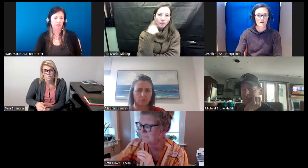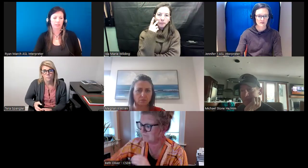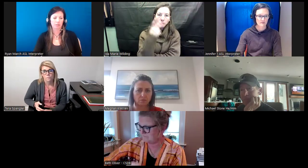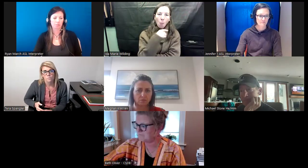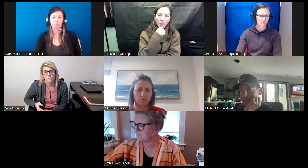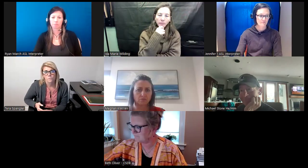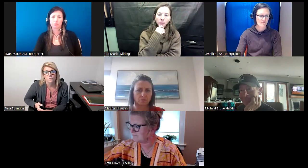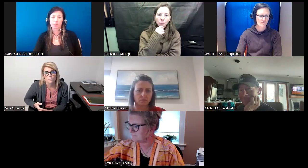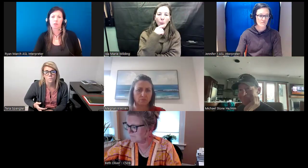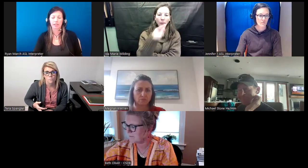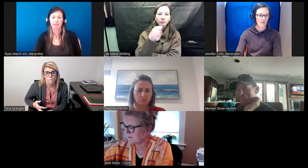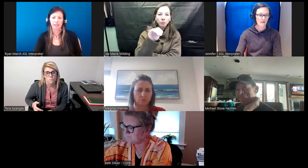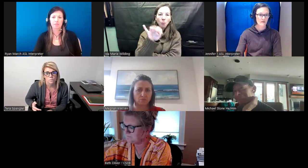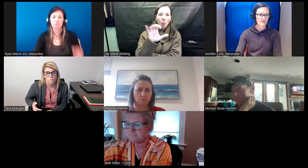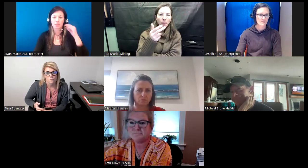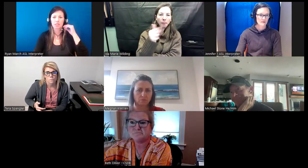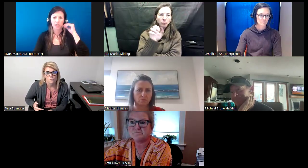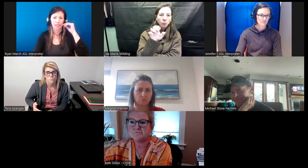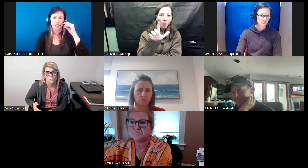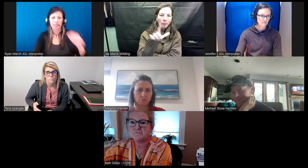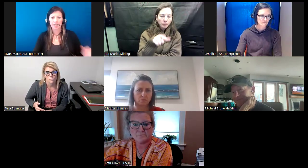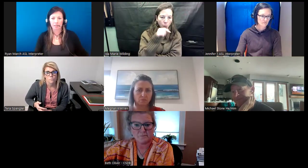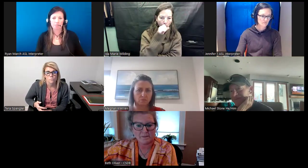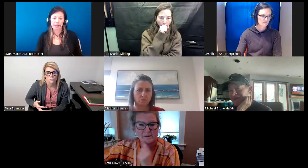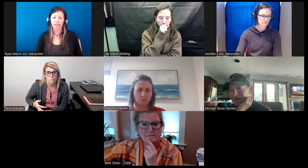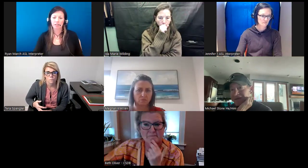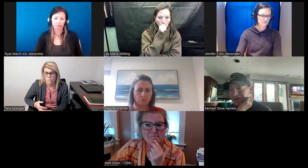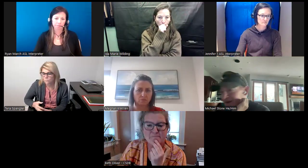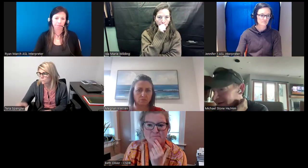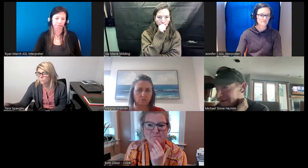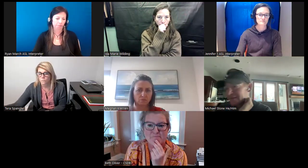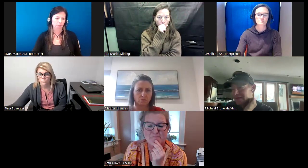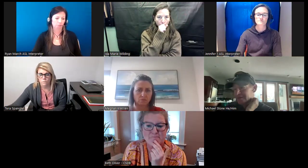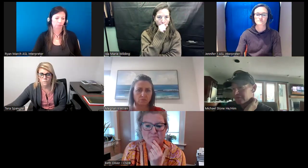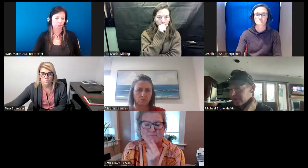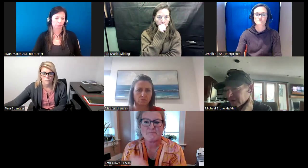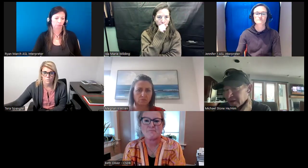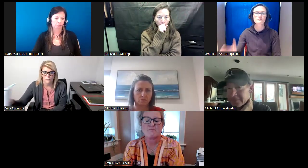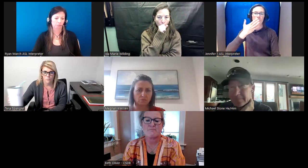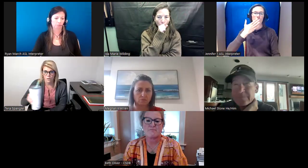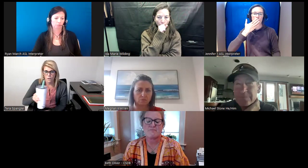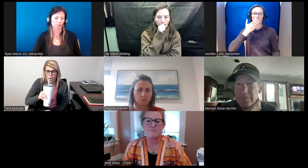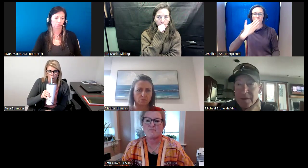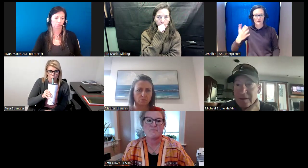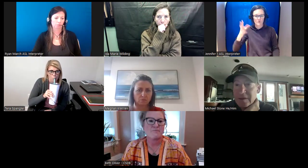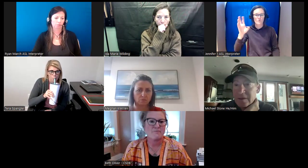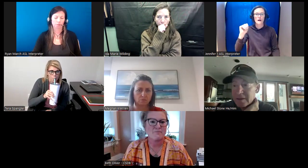Yes, Michael? Thank you.